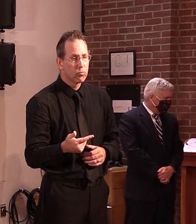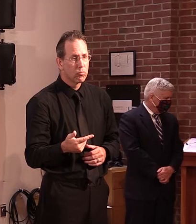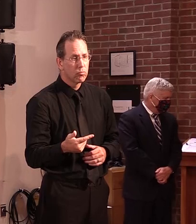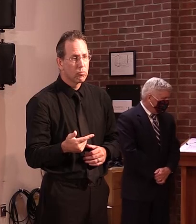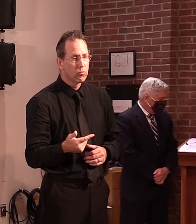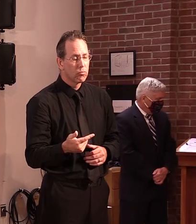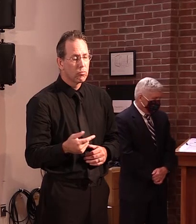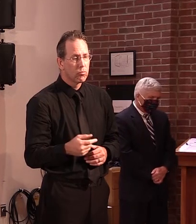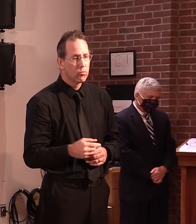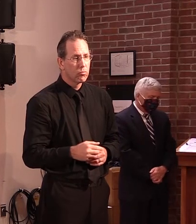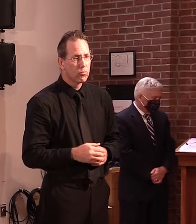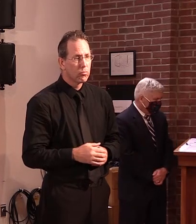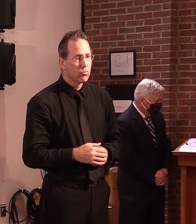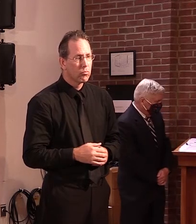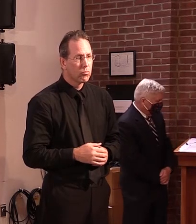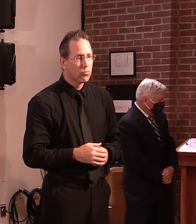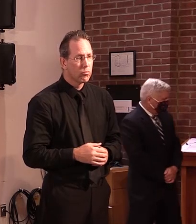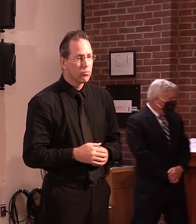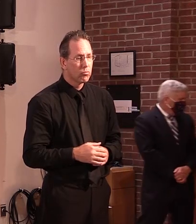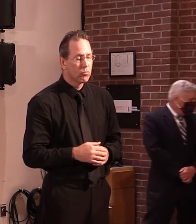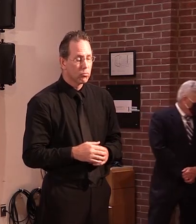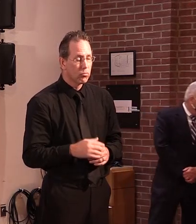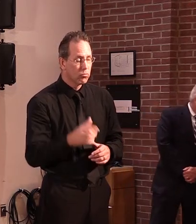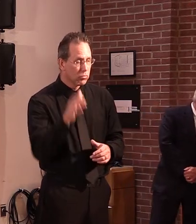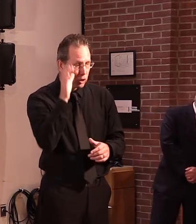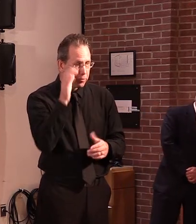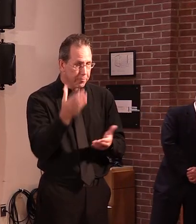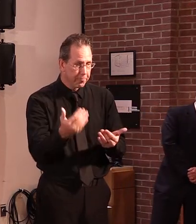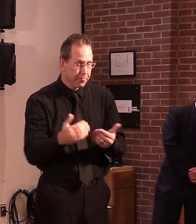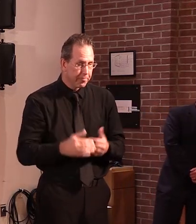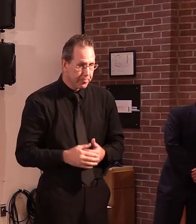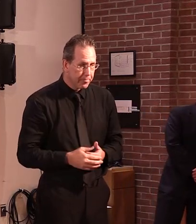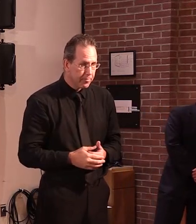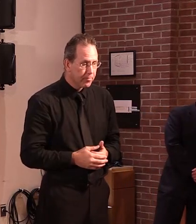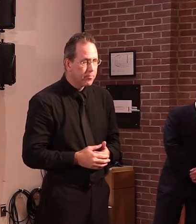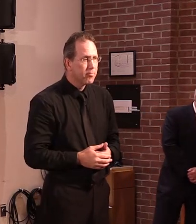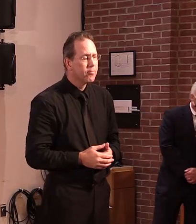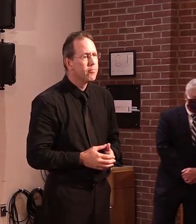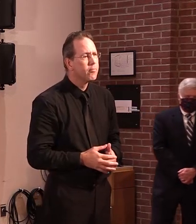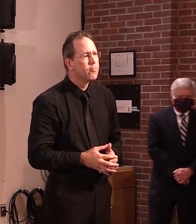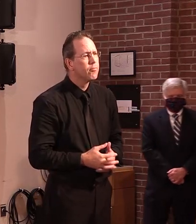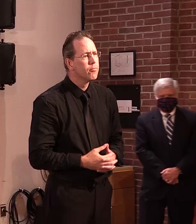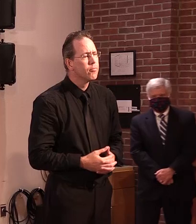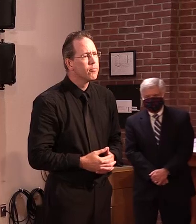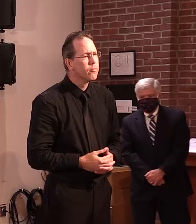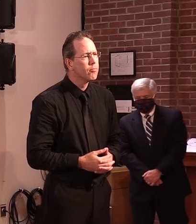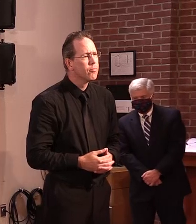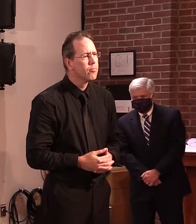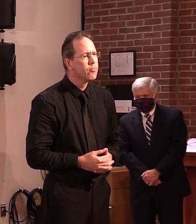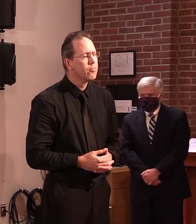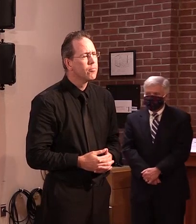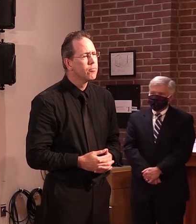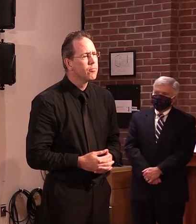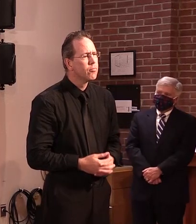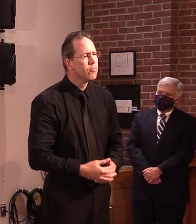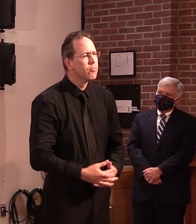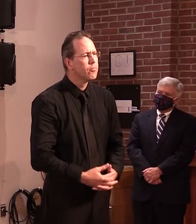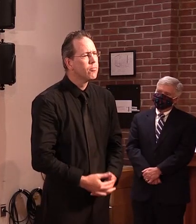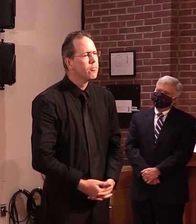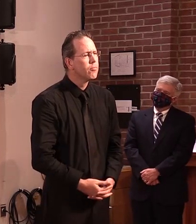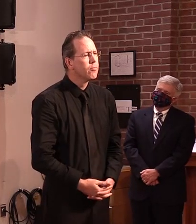Lily? Hi, can you guys hear me? We can. Okay, great. So this is a question for Dr.